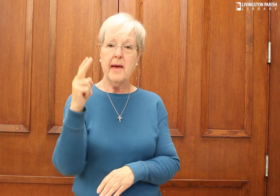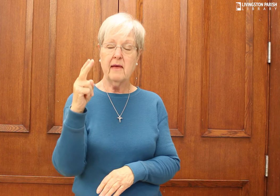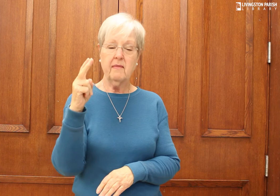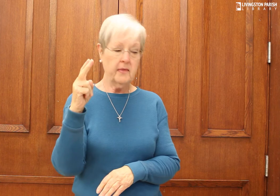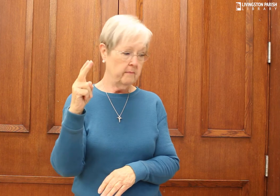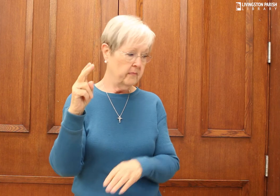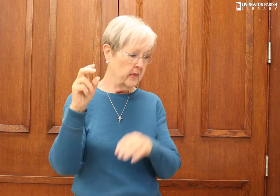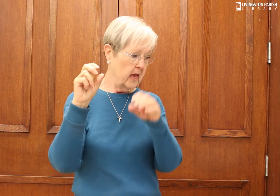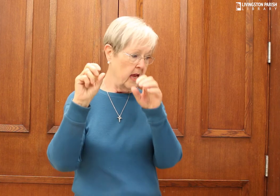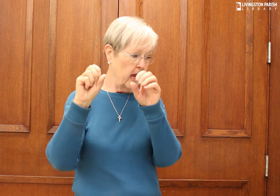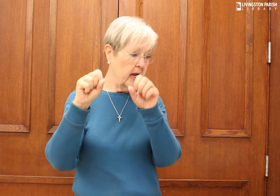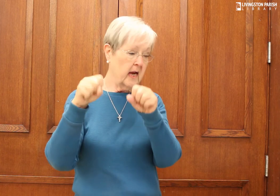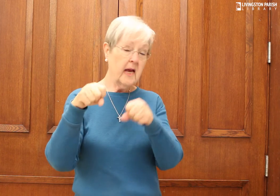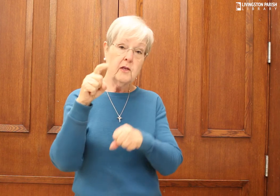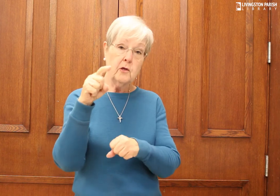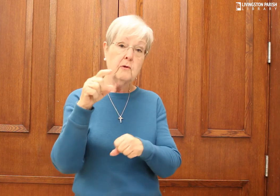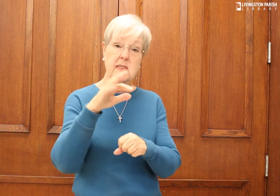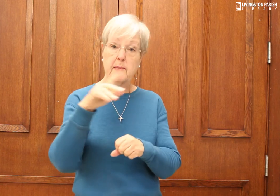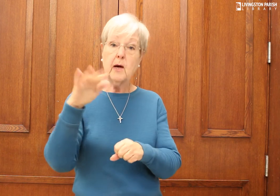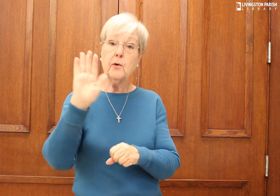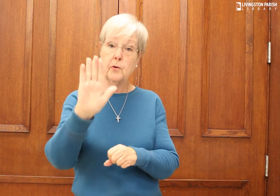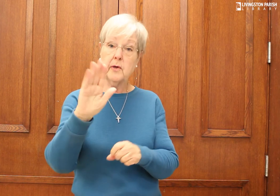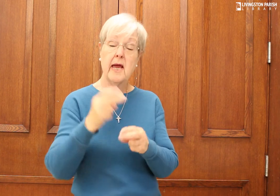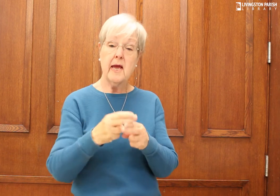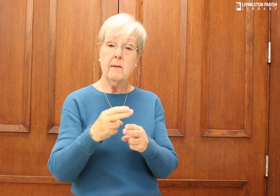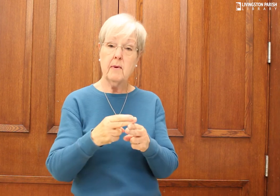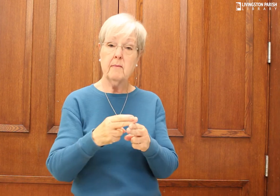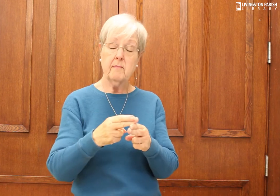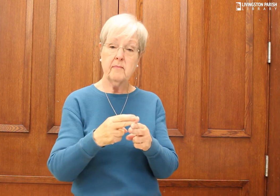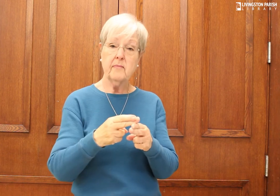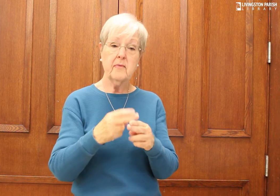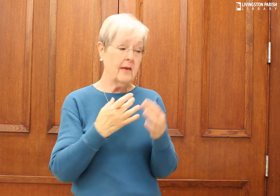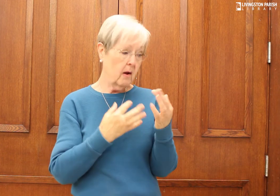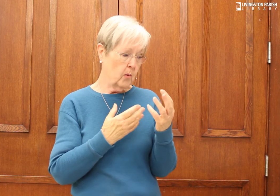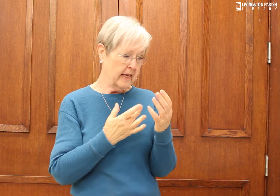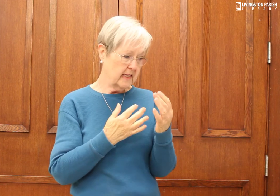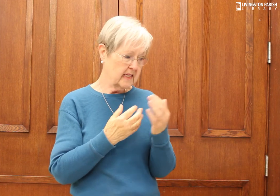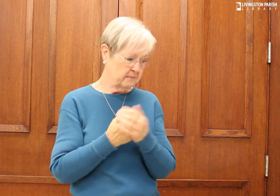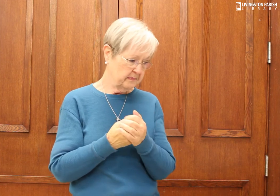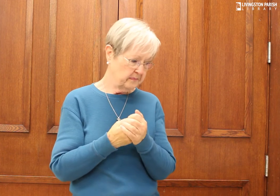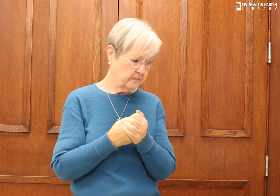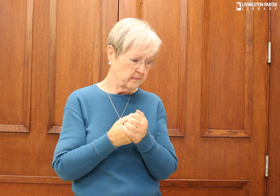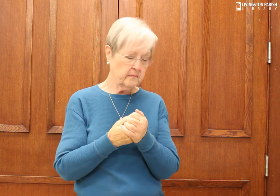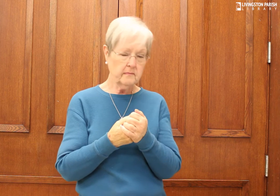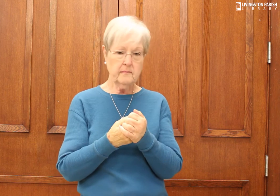Beth, can you spell your name? I'll wait.